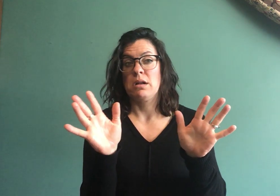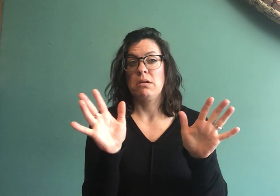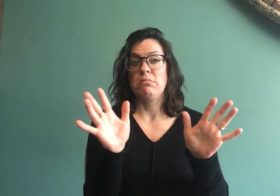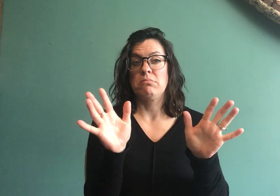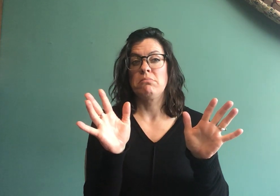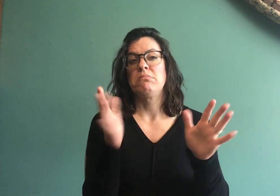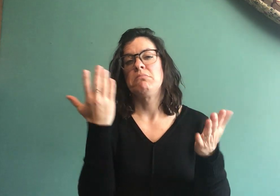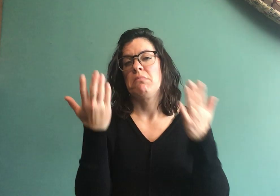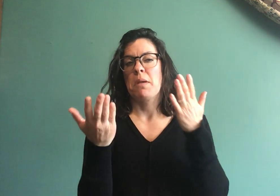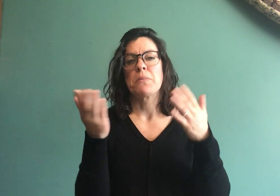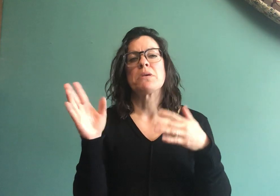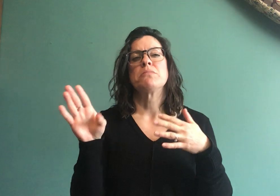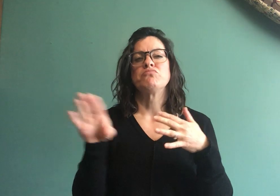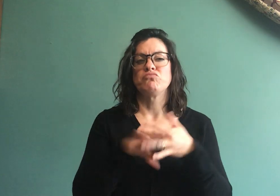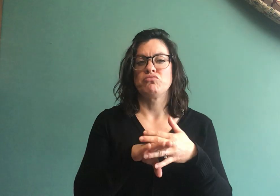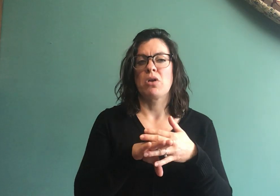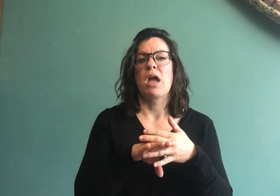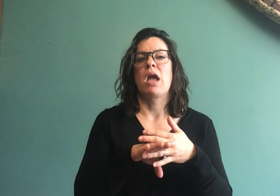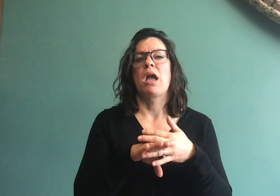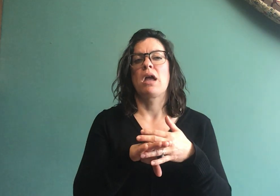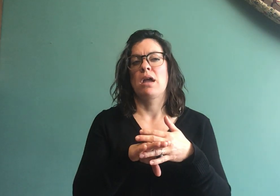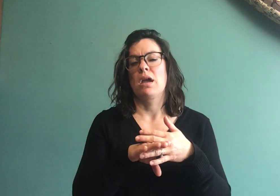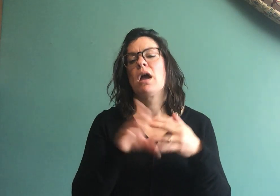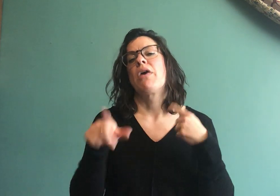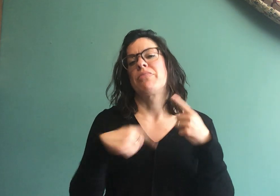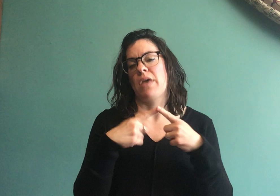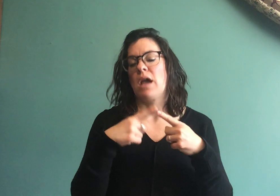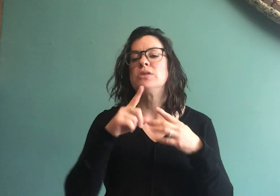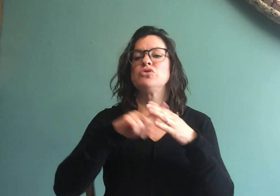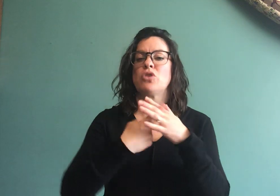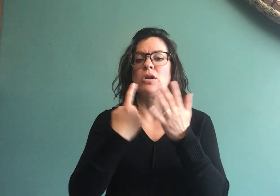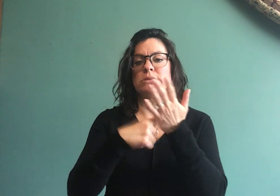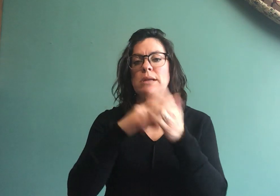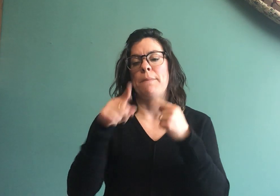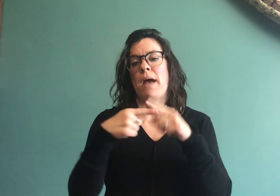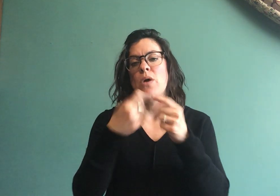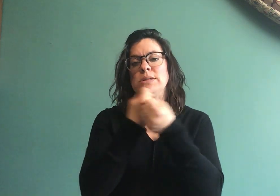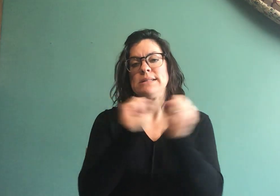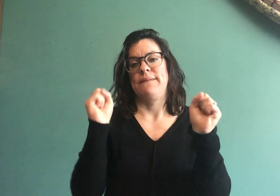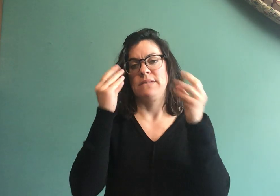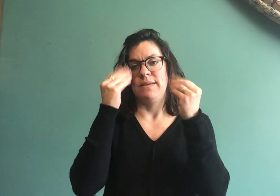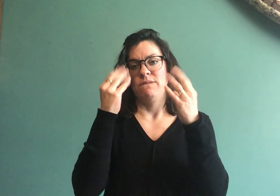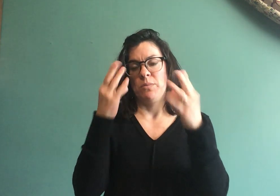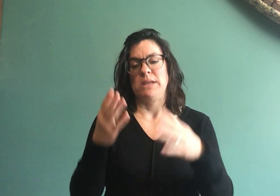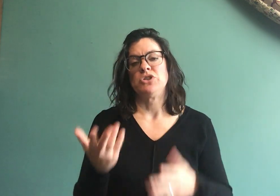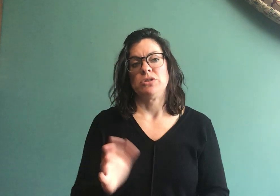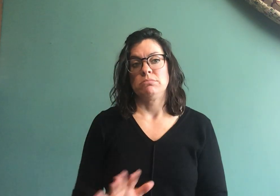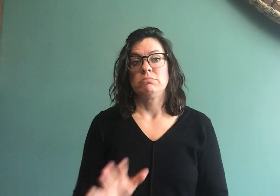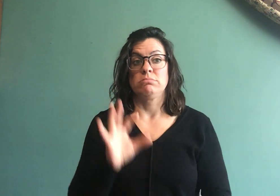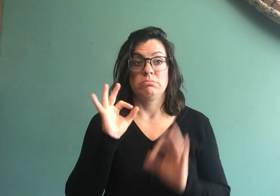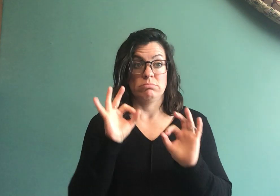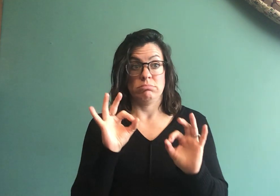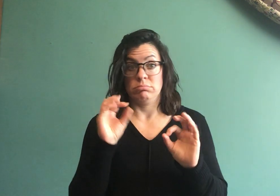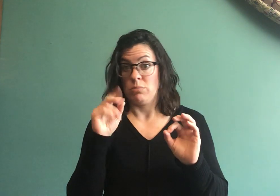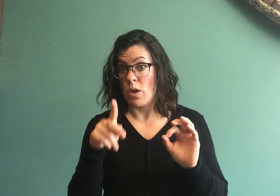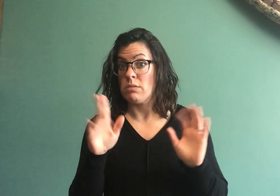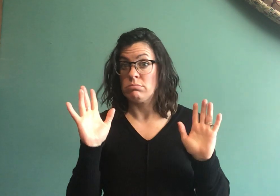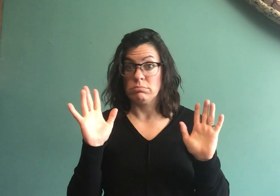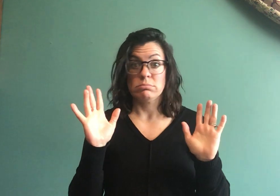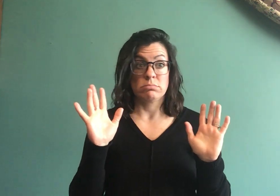start this. How's that sound? Yeah. So, Yeah. Okay, Megan, we good? Yep.